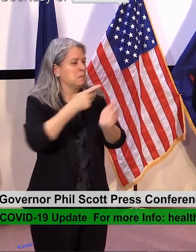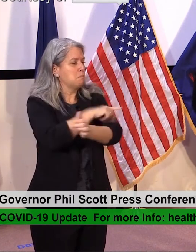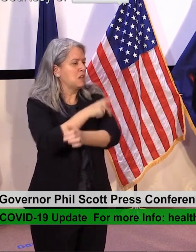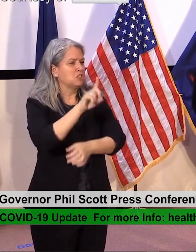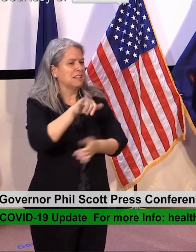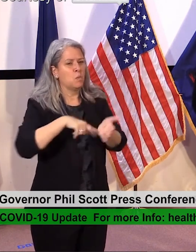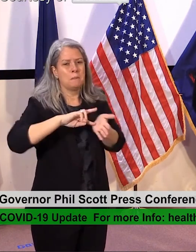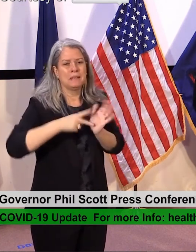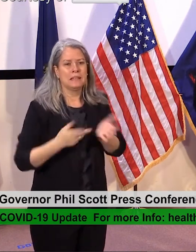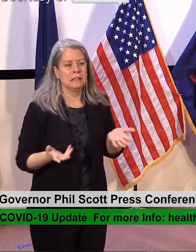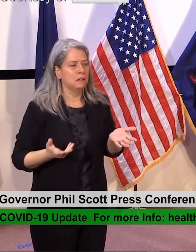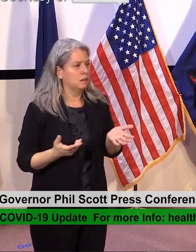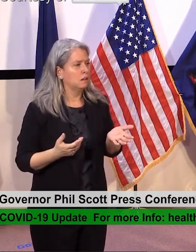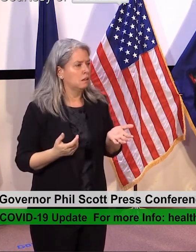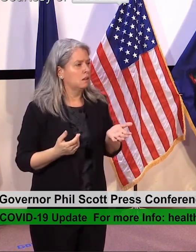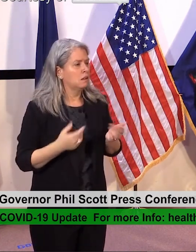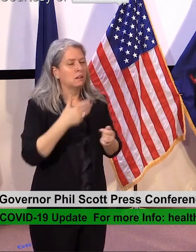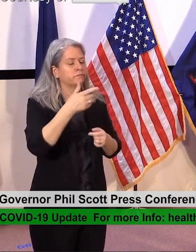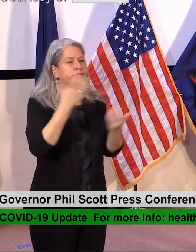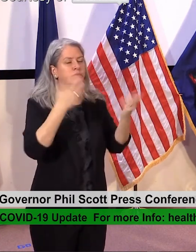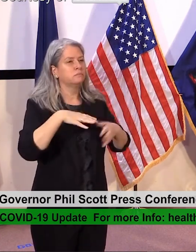do we actually have, so if we have